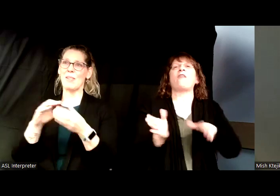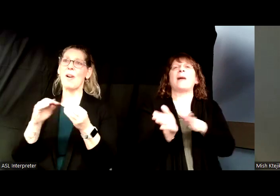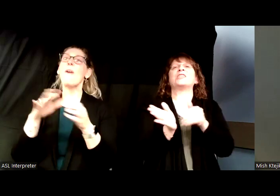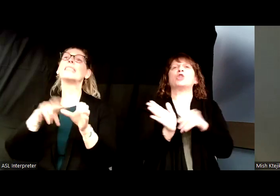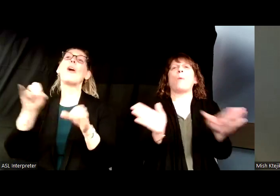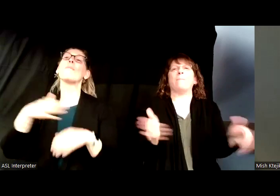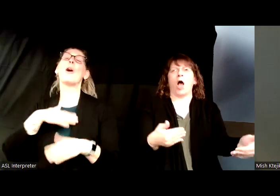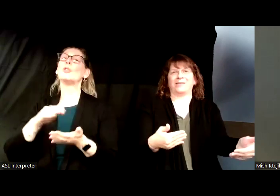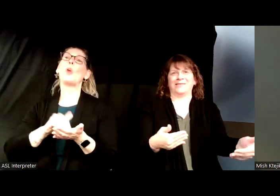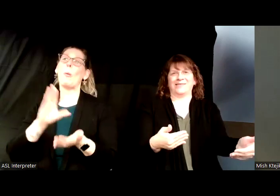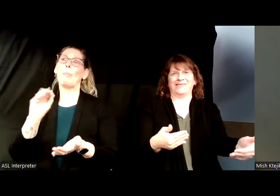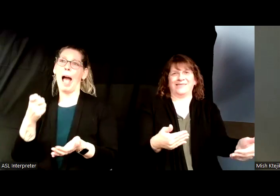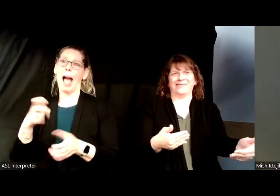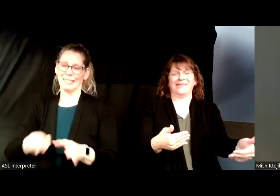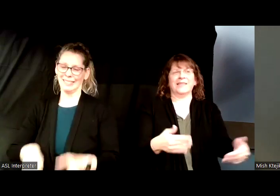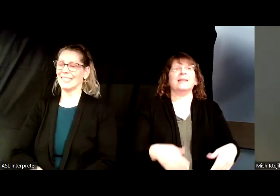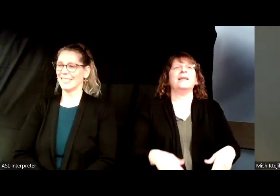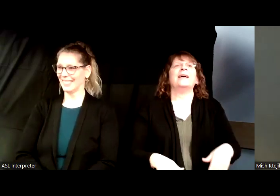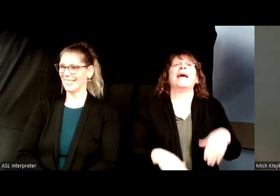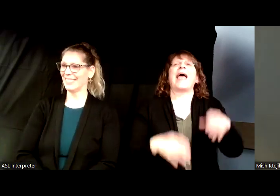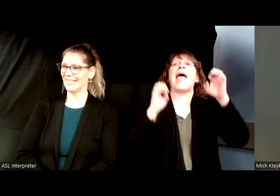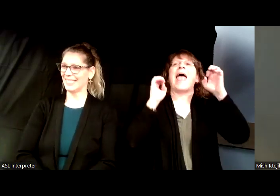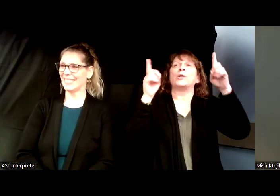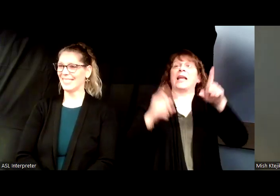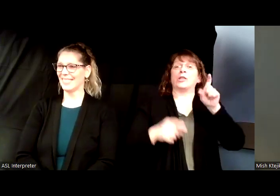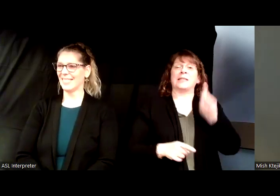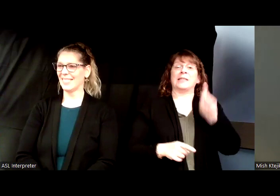Oh, and I'll get off my soapbox.